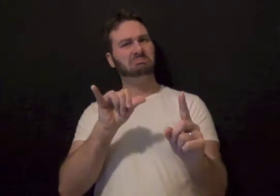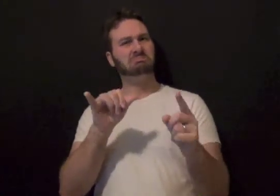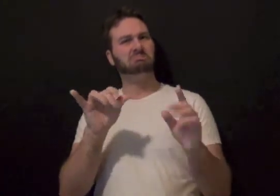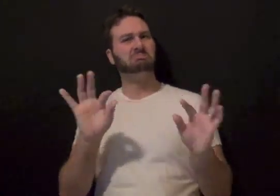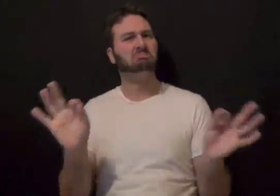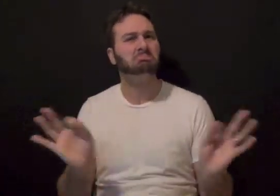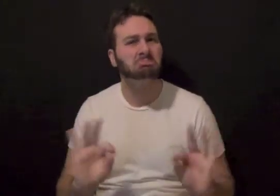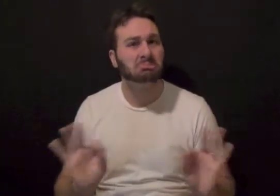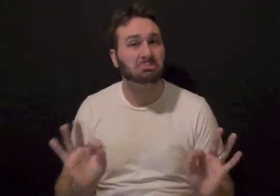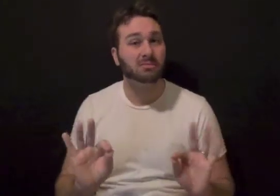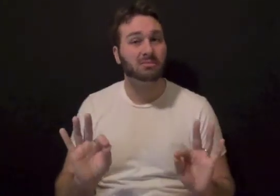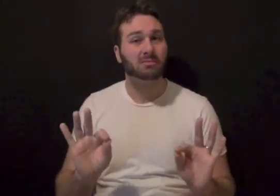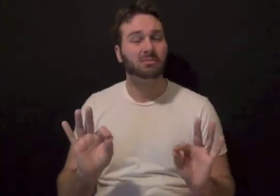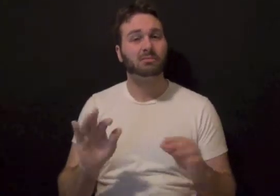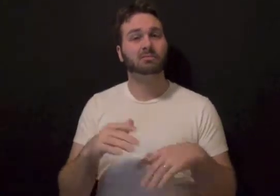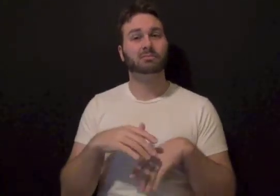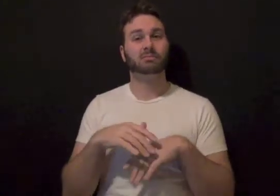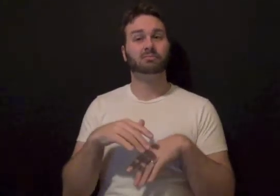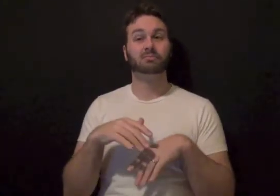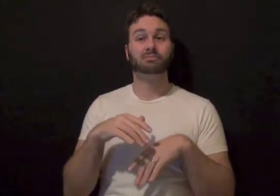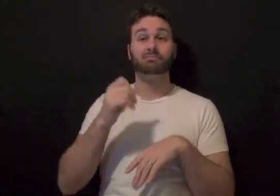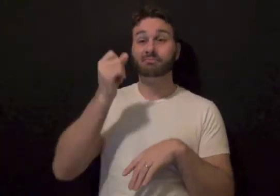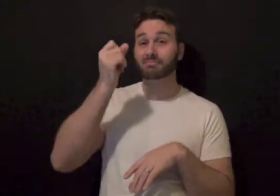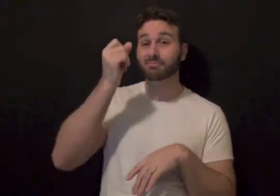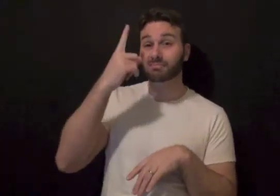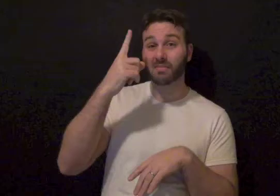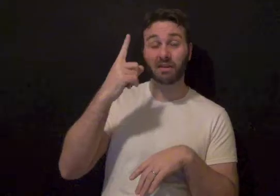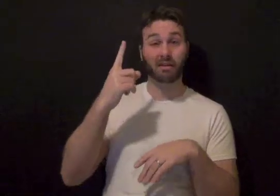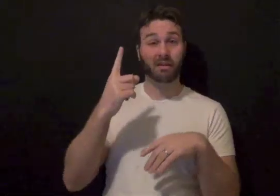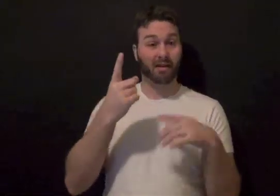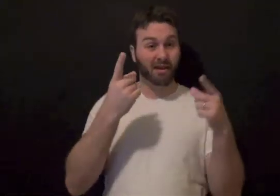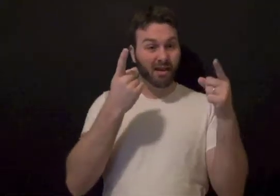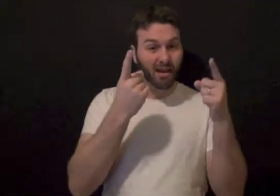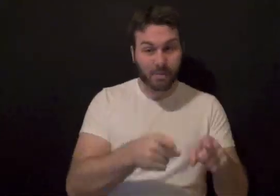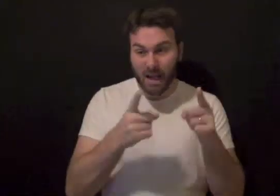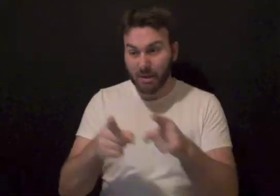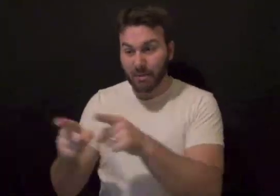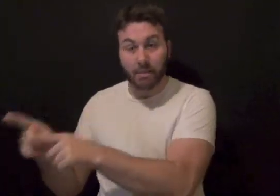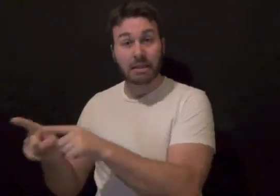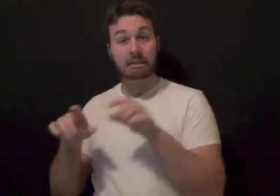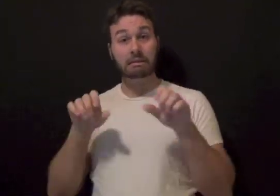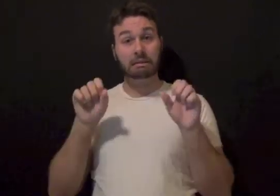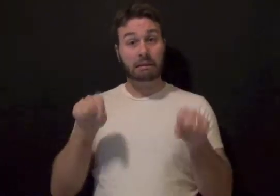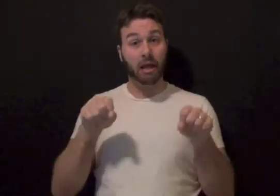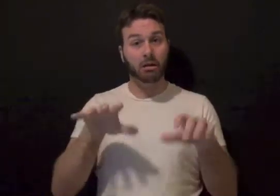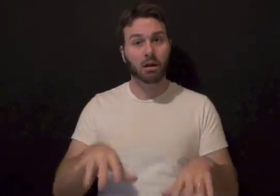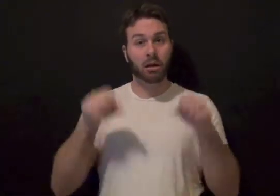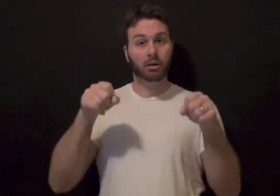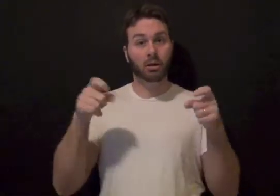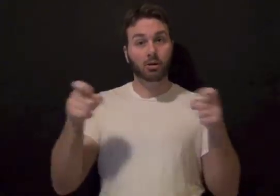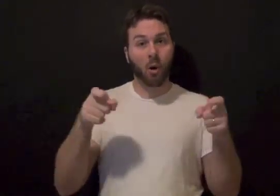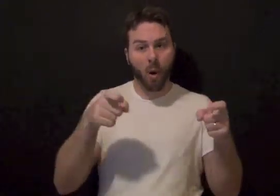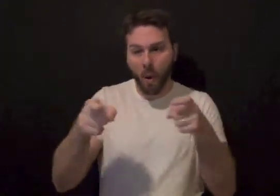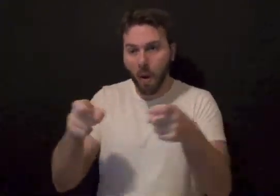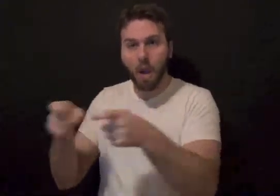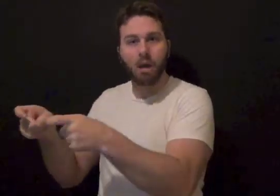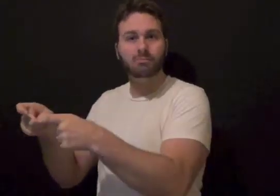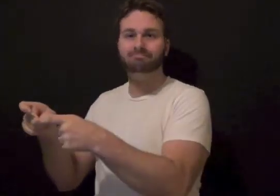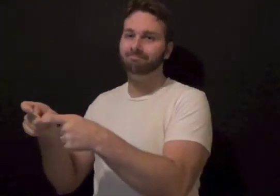know, we can't change every little thing that happens to us in life, but we can change the way that